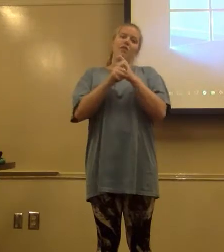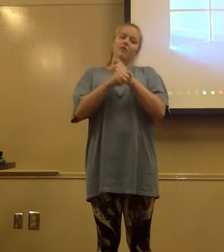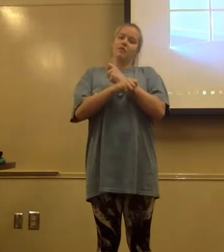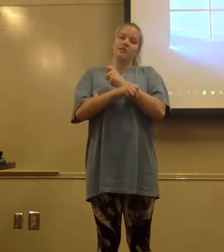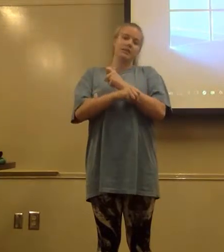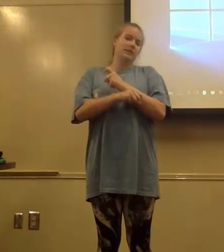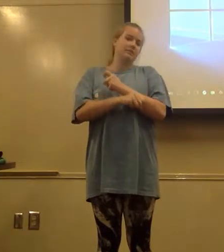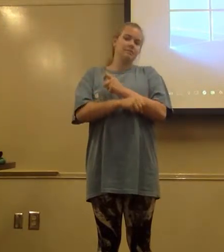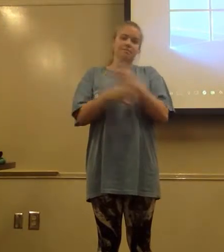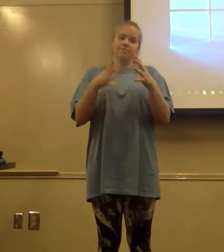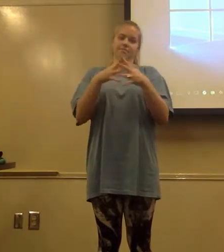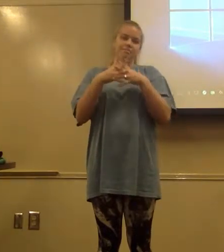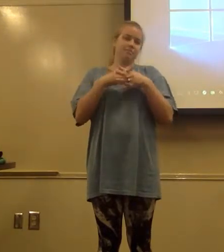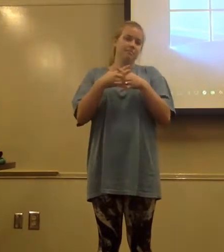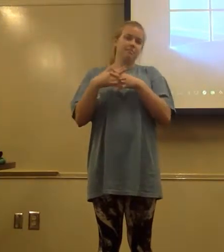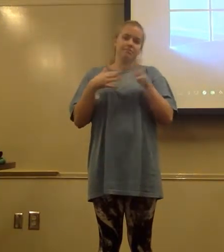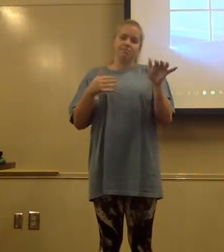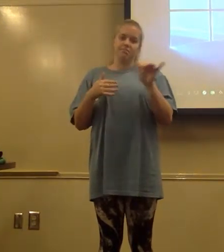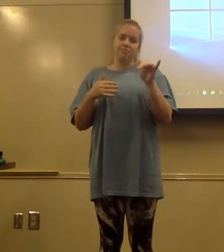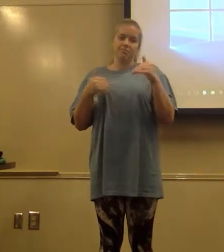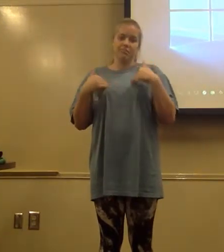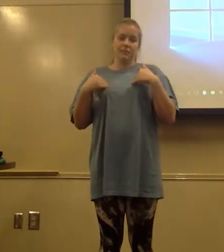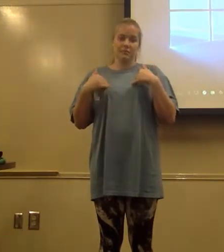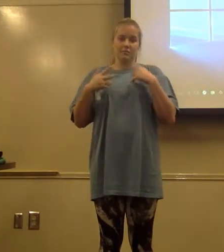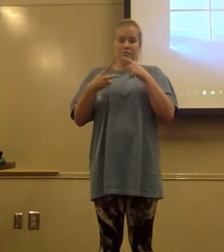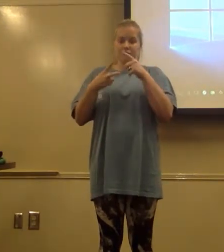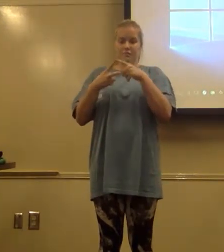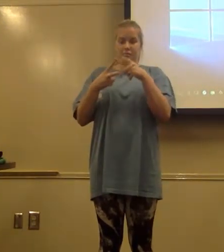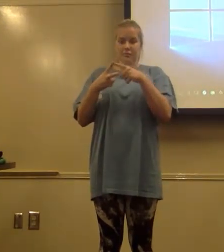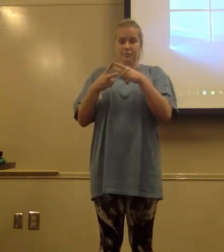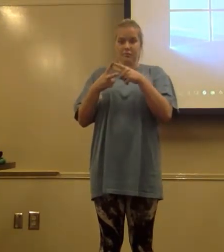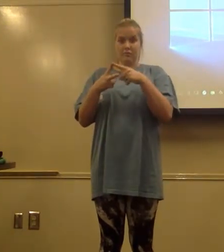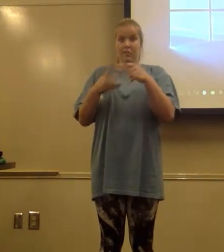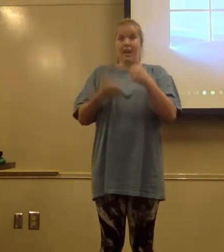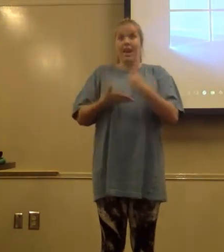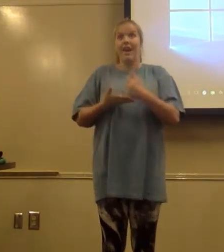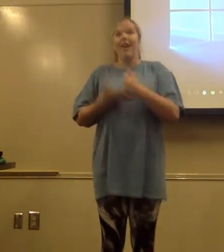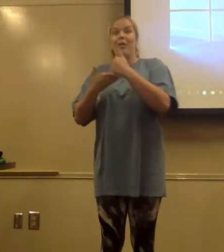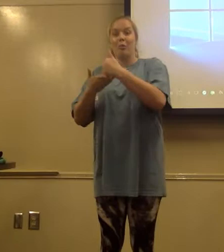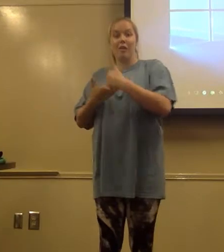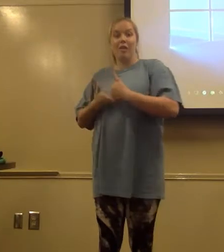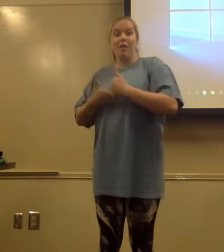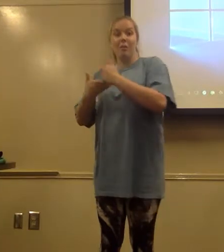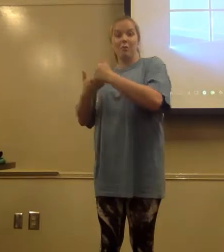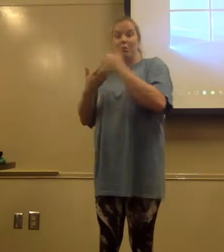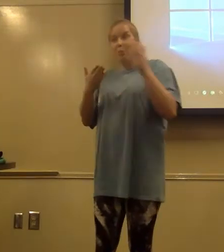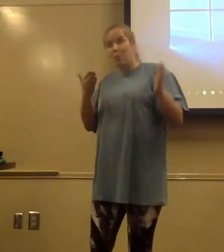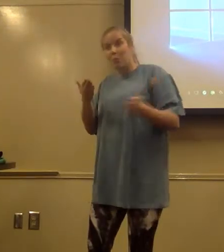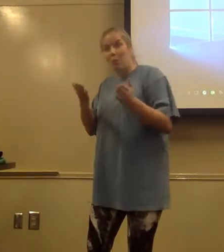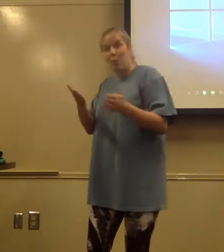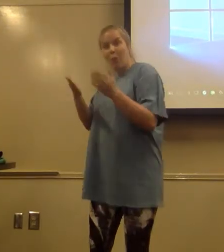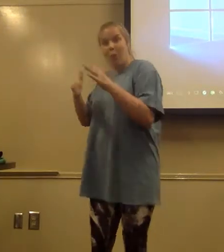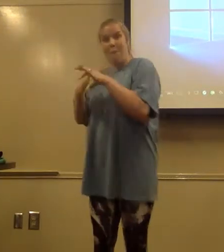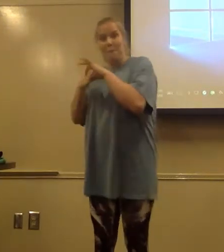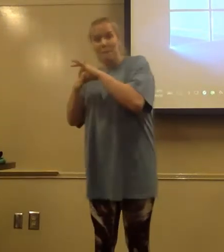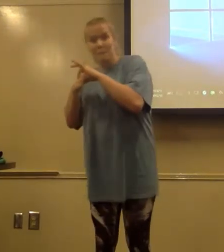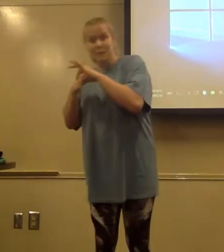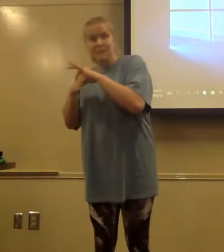U.S. Department of Agriculture has this dual mission to promote agricultural products. That's what they're there for. But also, we put them in charge of food safety,